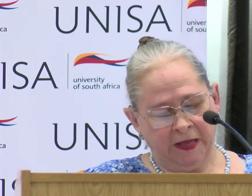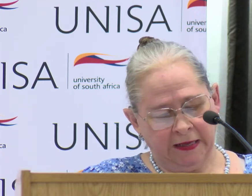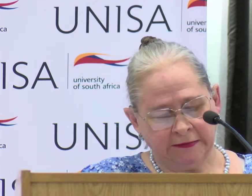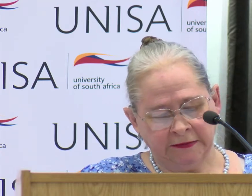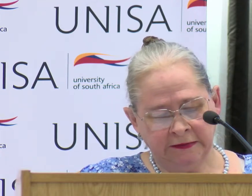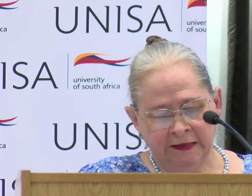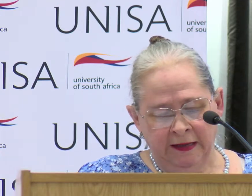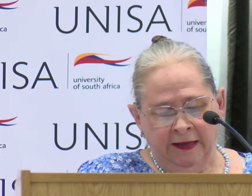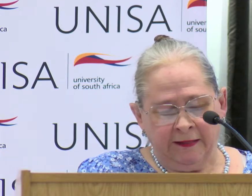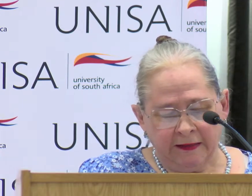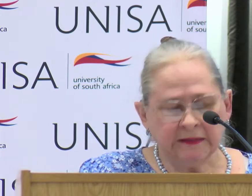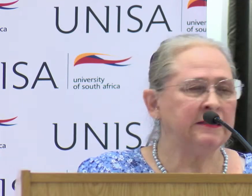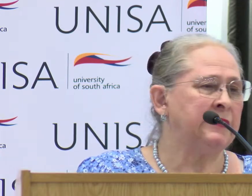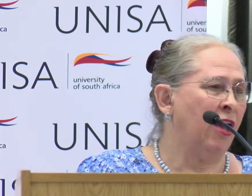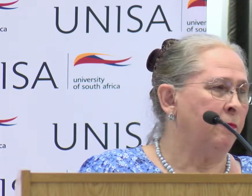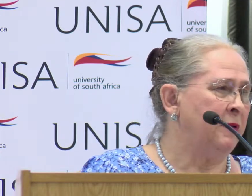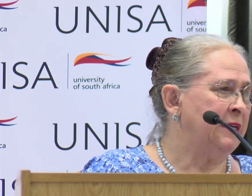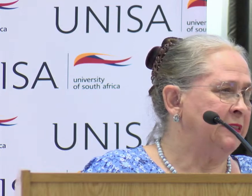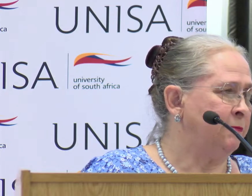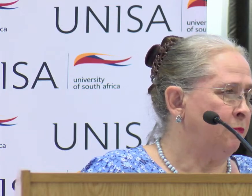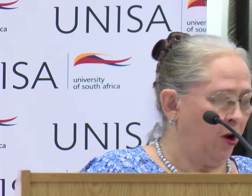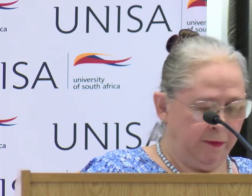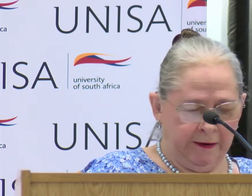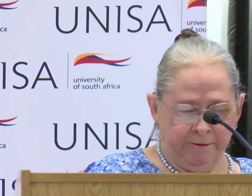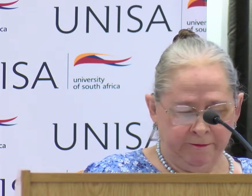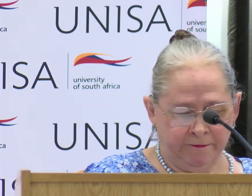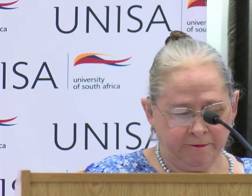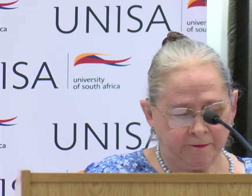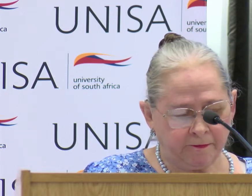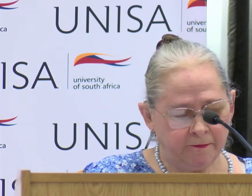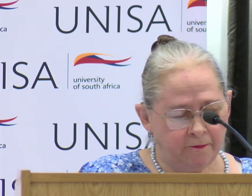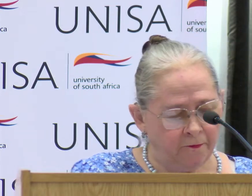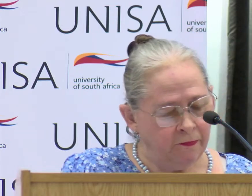our parents. This is our biggest problem.